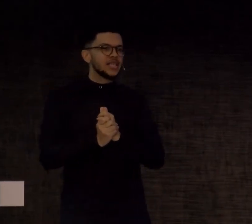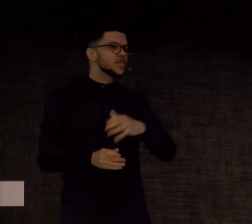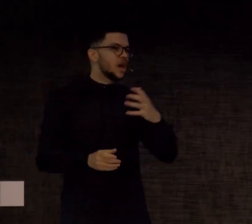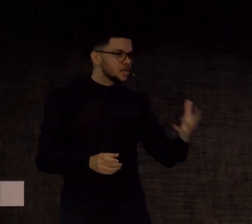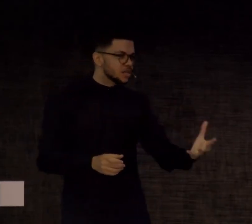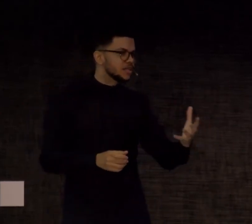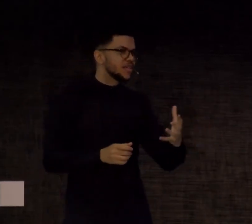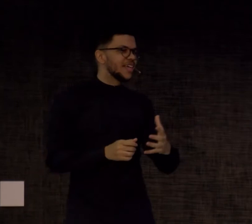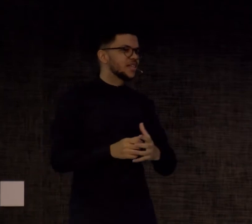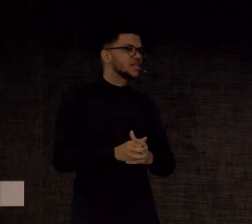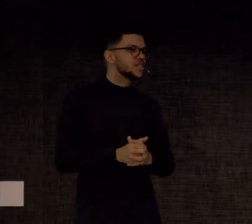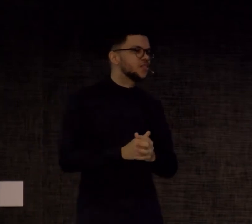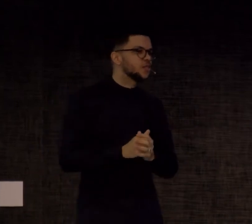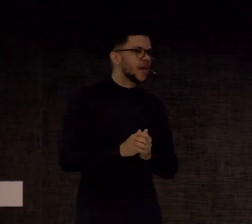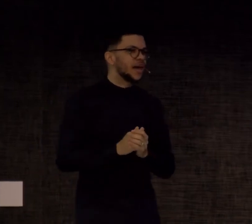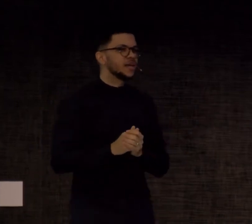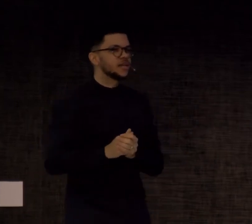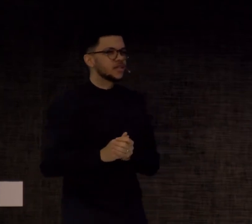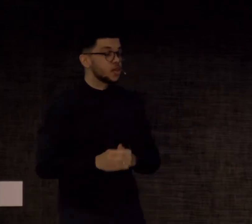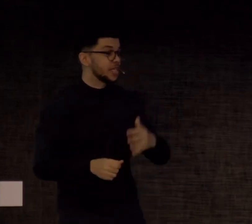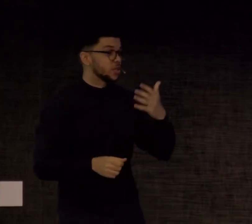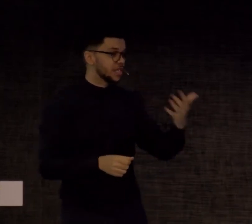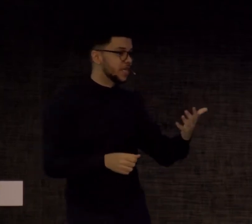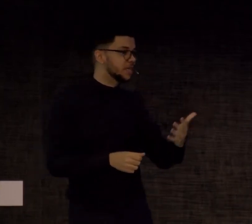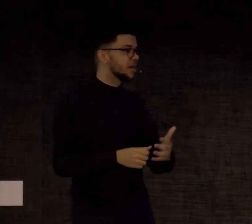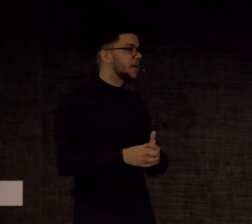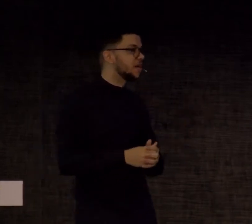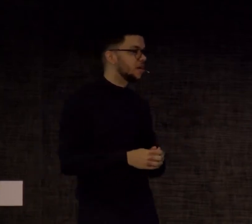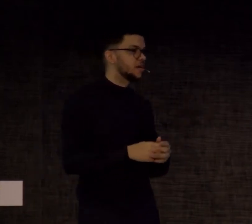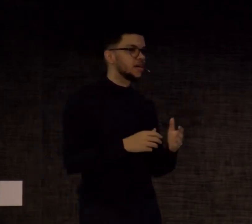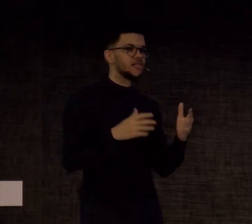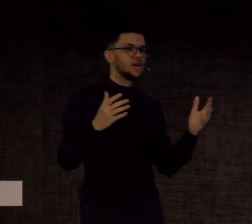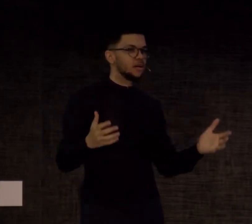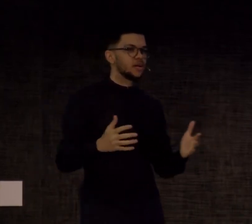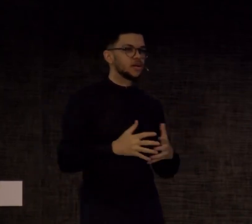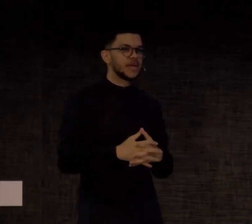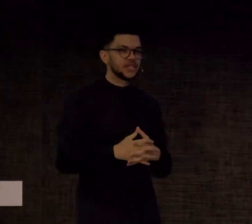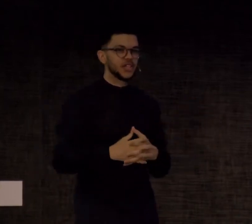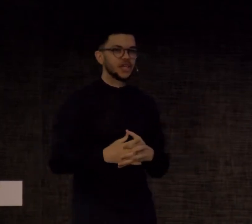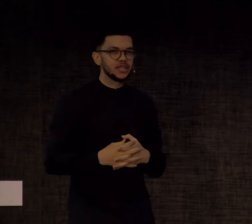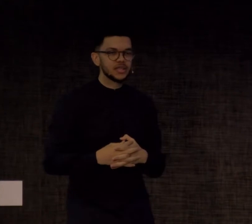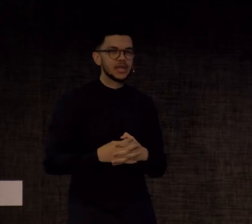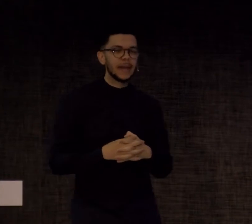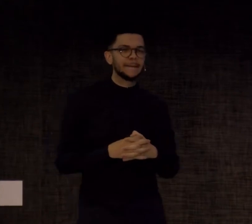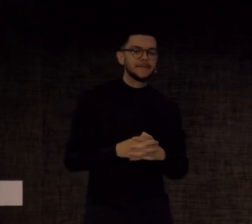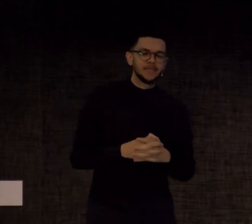And he was asked in this interview by Songezo Zibi, another of our best